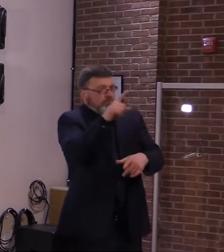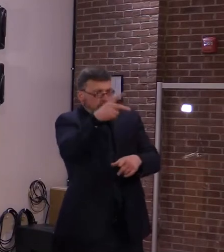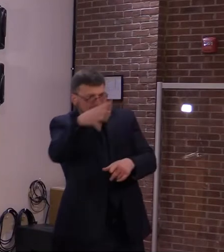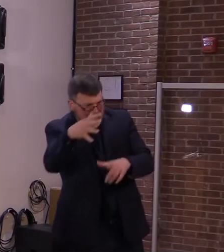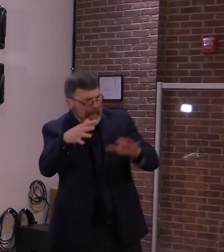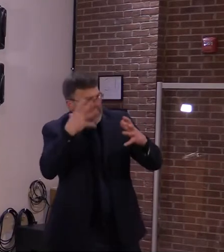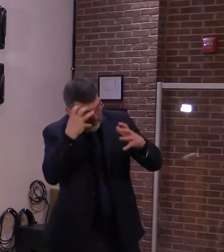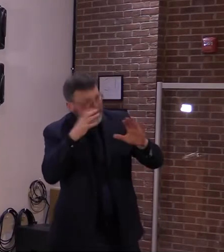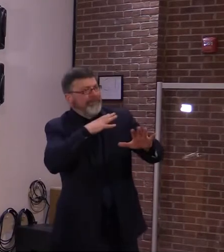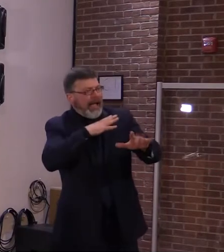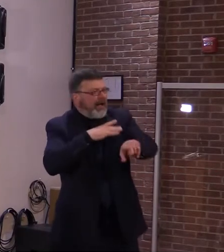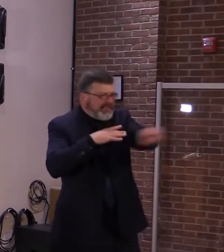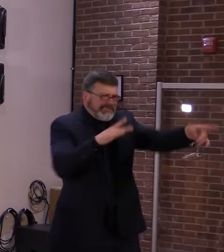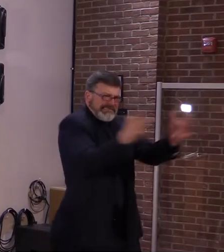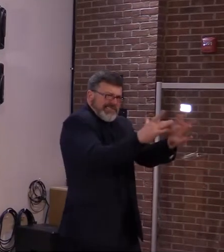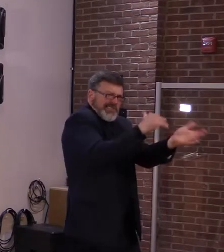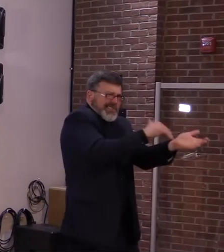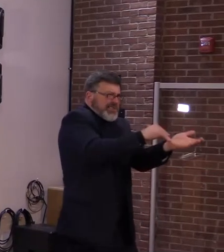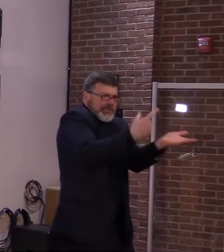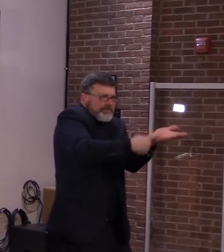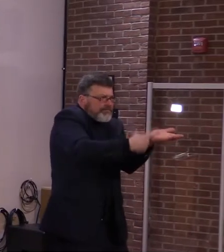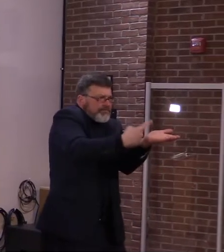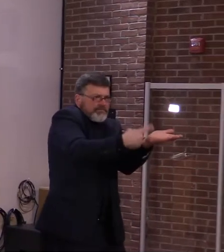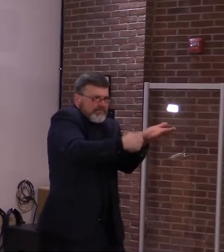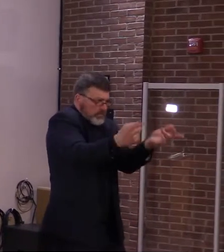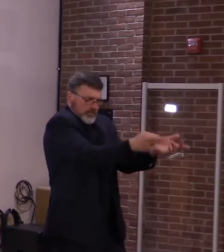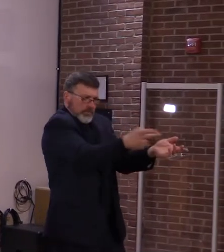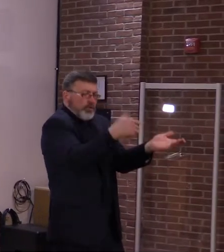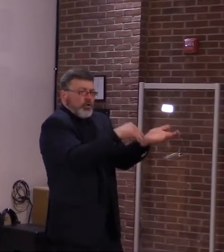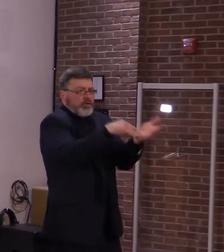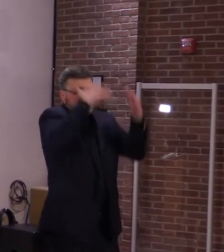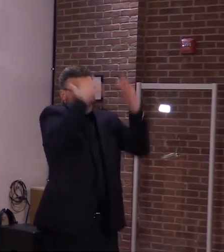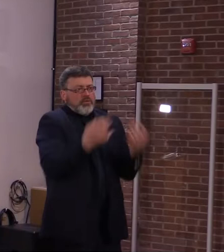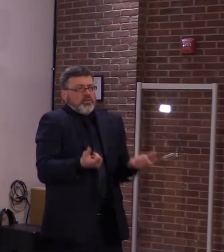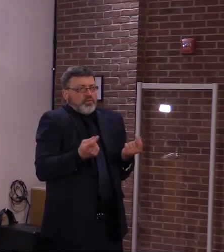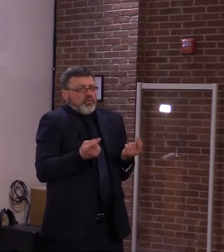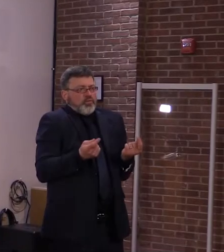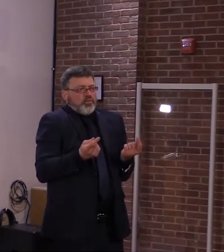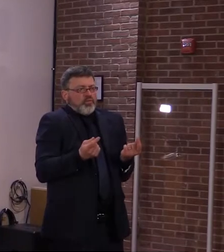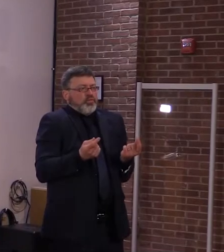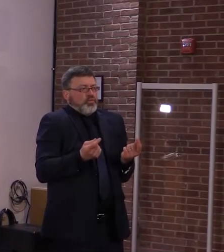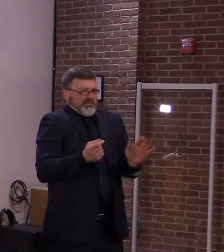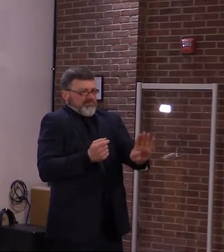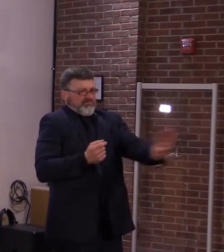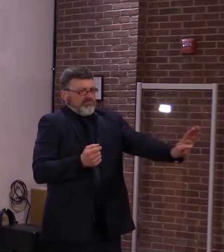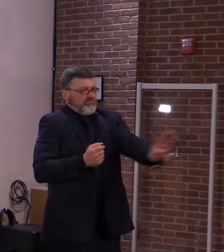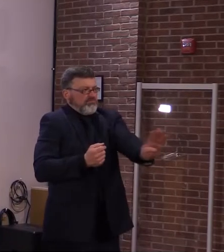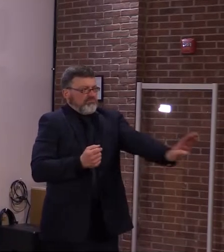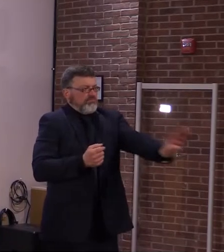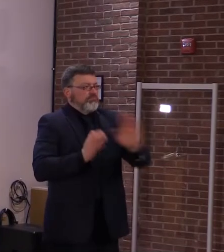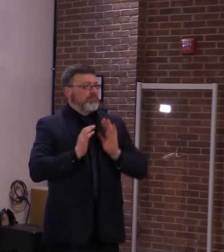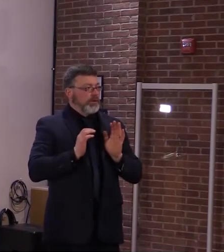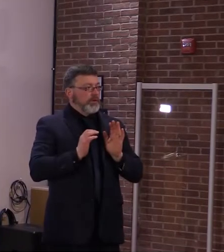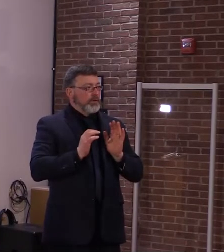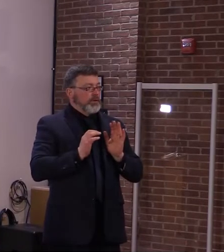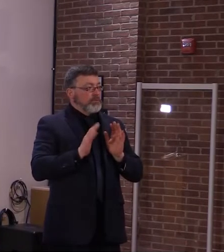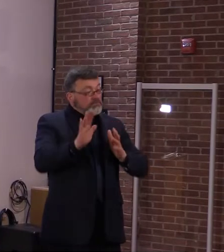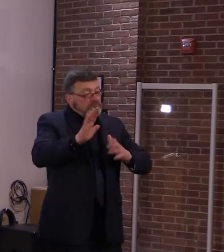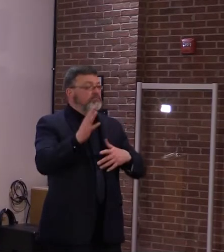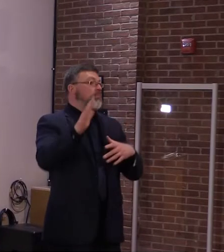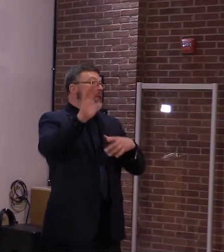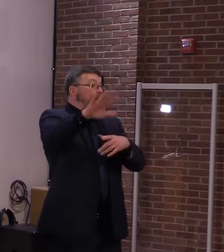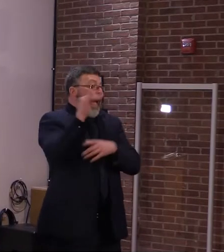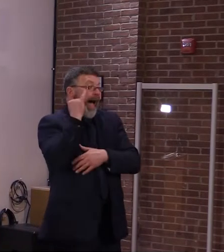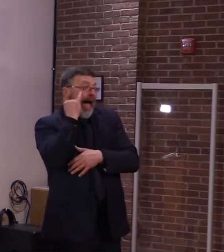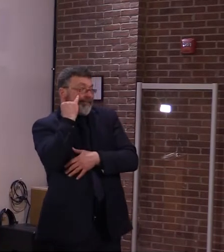about the second dose. Someone like her, though, if it were actually associated with the vaccine,